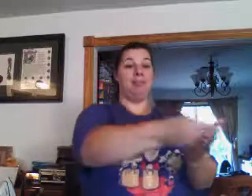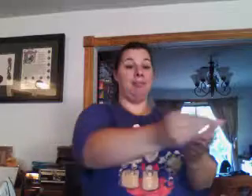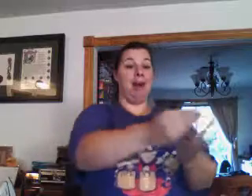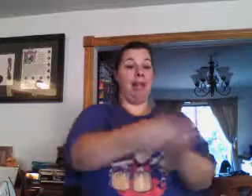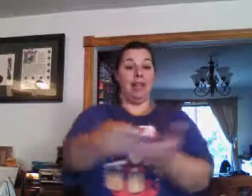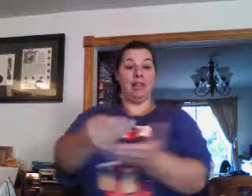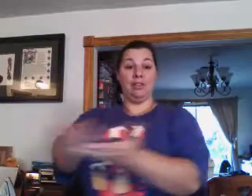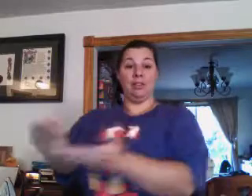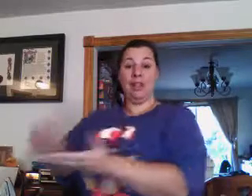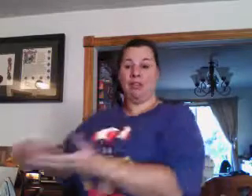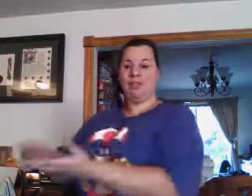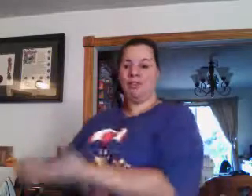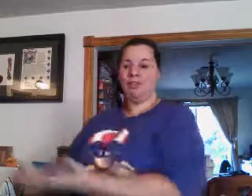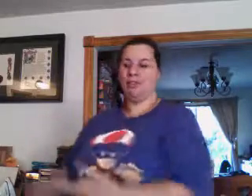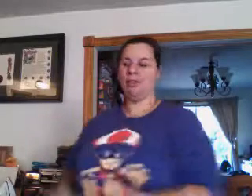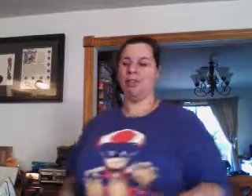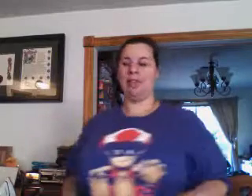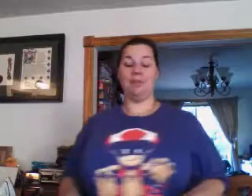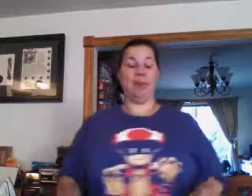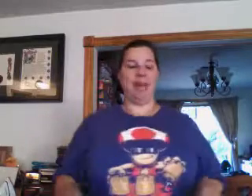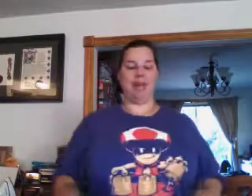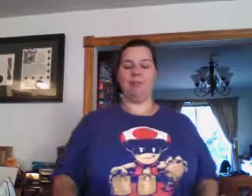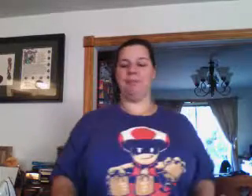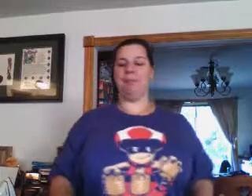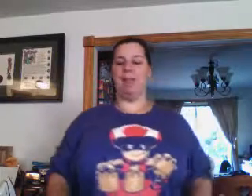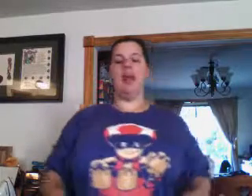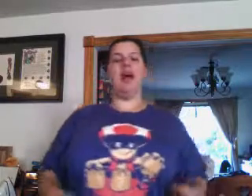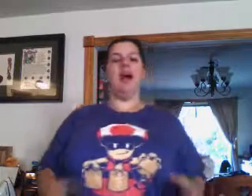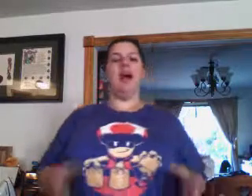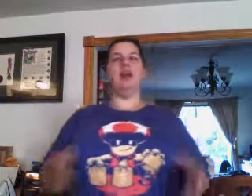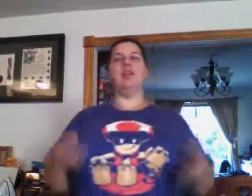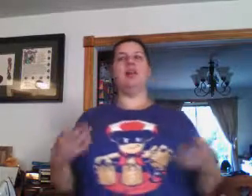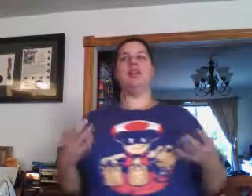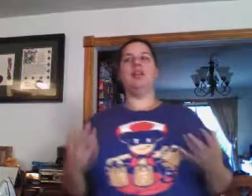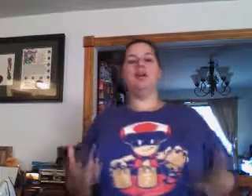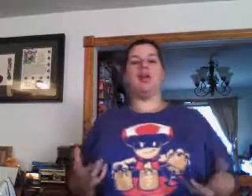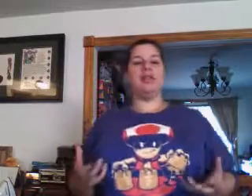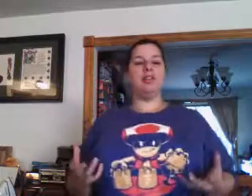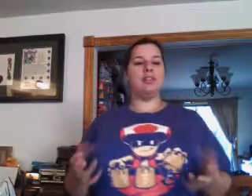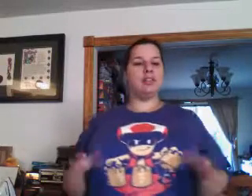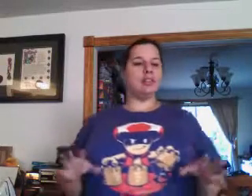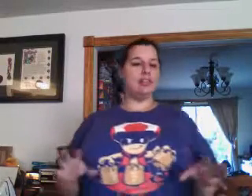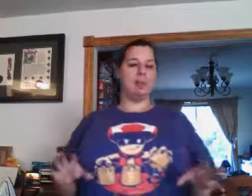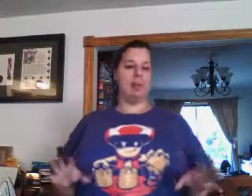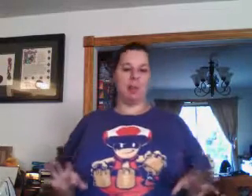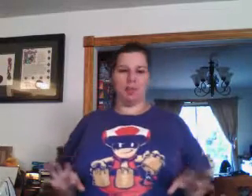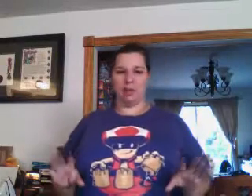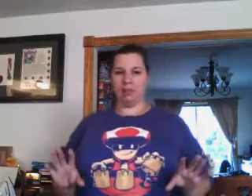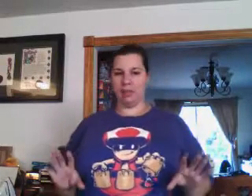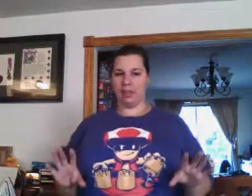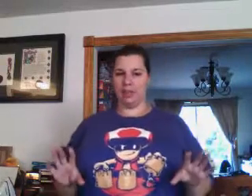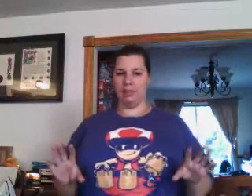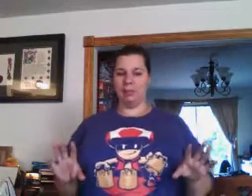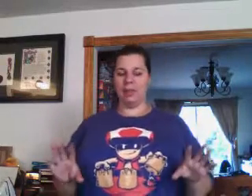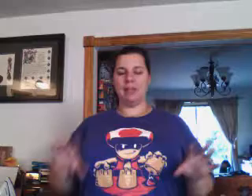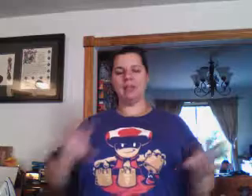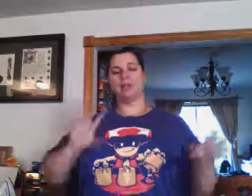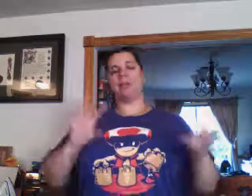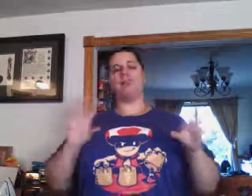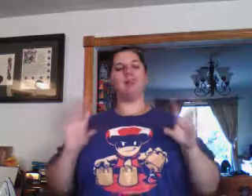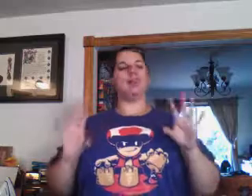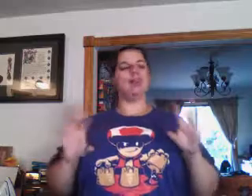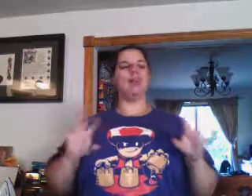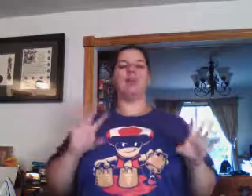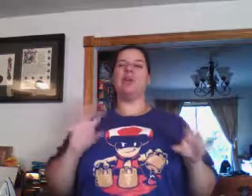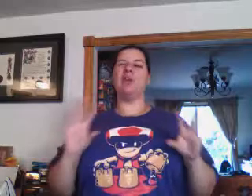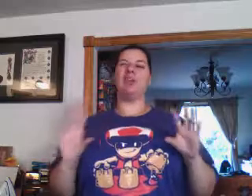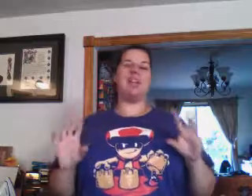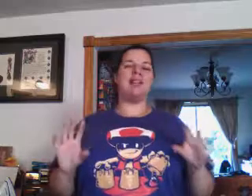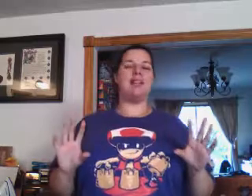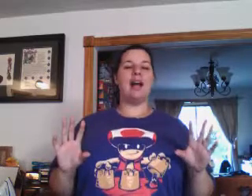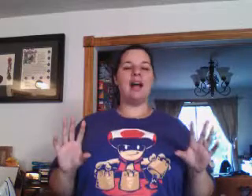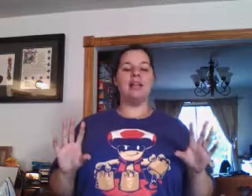Buying lots of stuff. So that's buying. Locations is something we went over a little bit. So we're just going to go over that a tiny